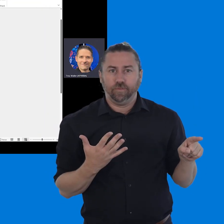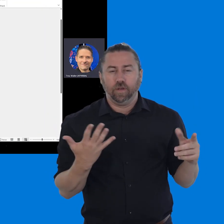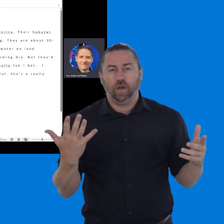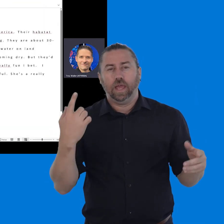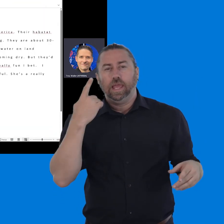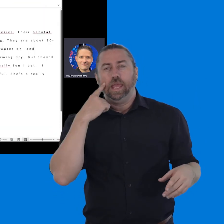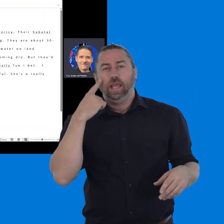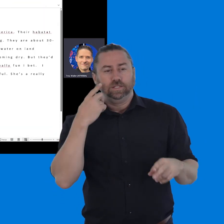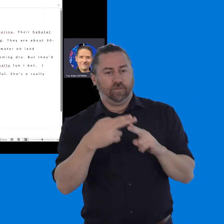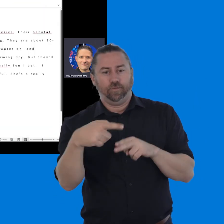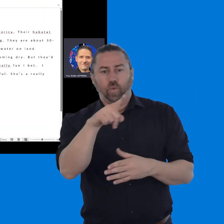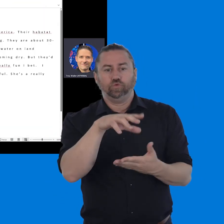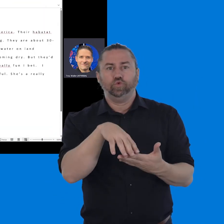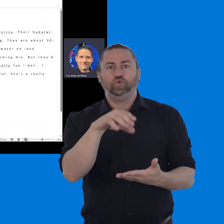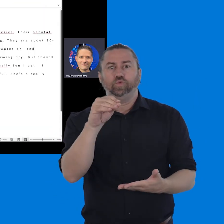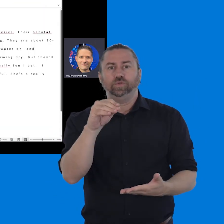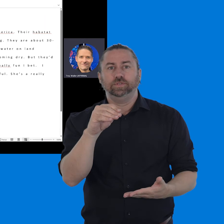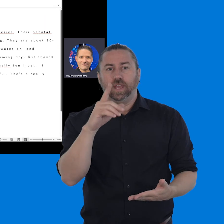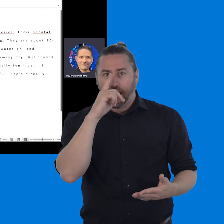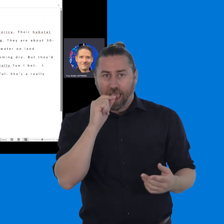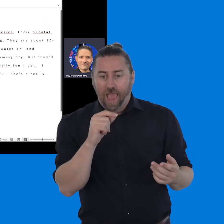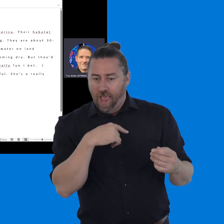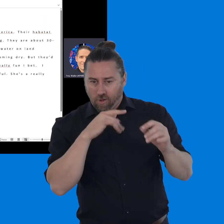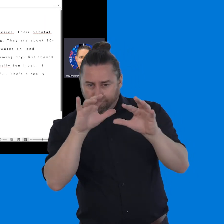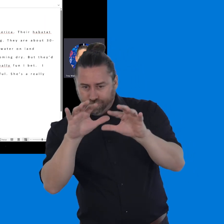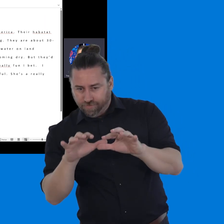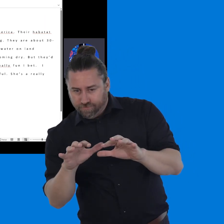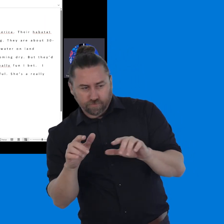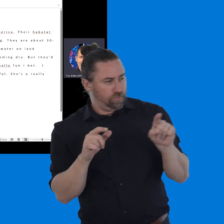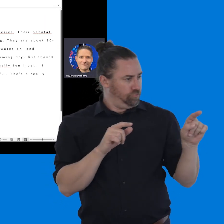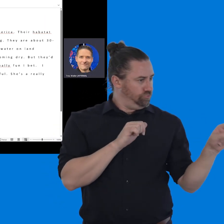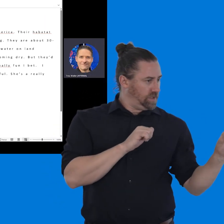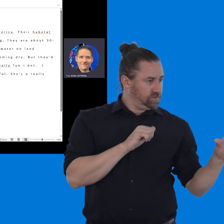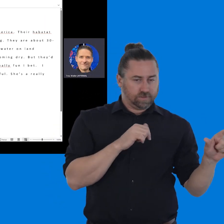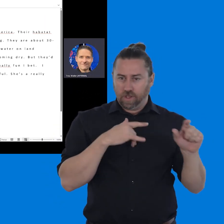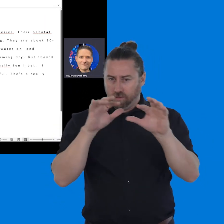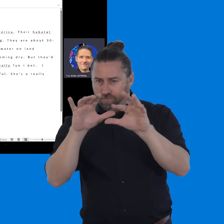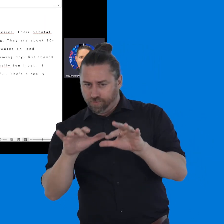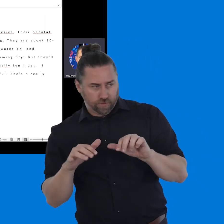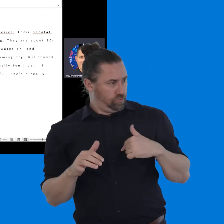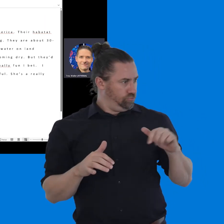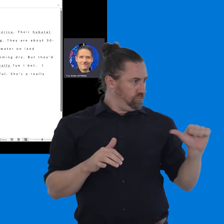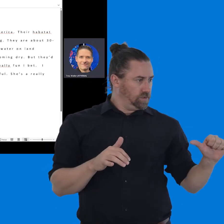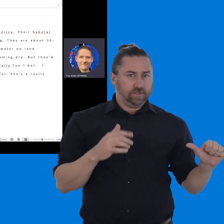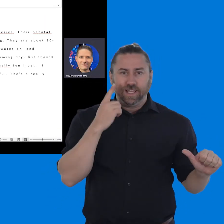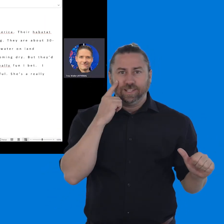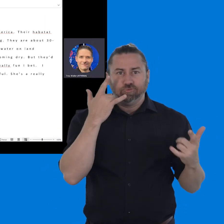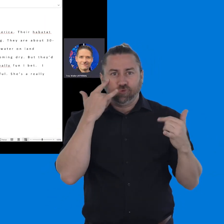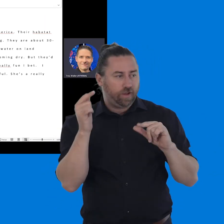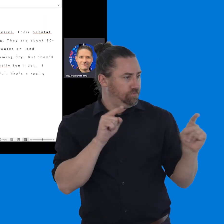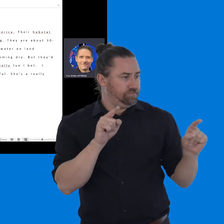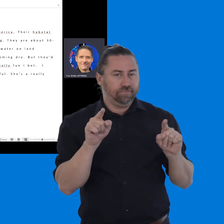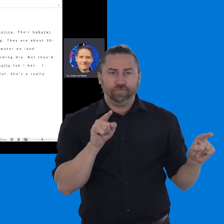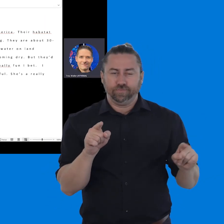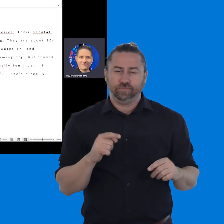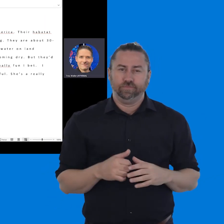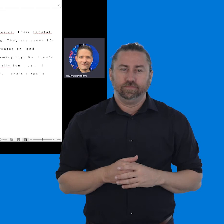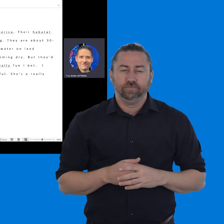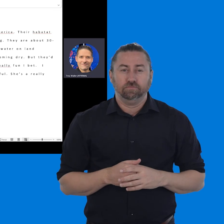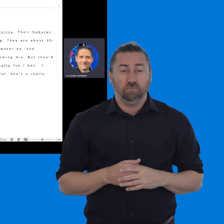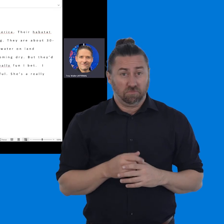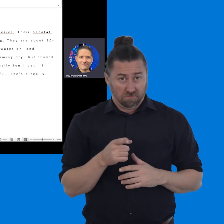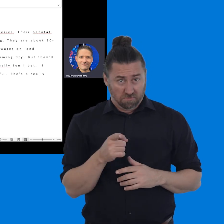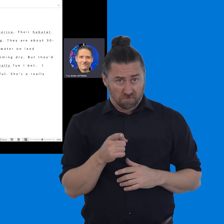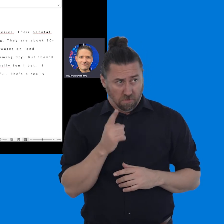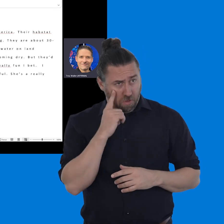on Immersive Reader, and it's going to be more support while I write. Now, if you're